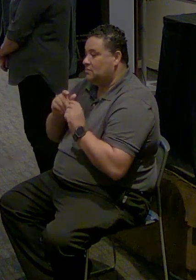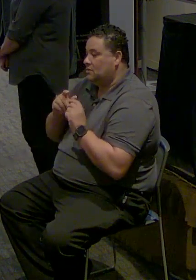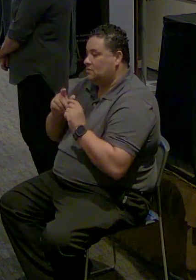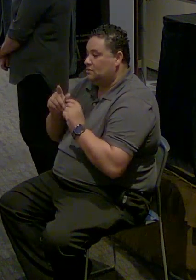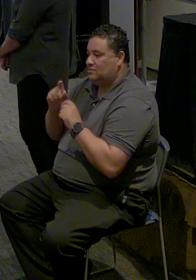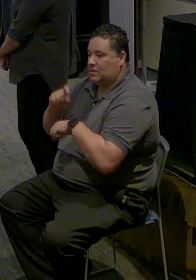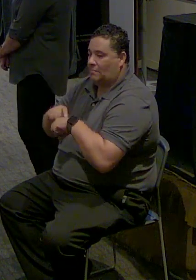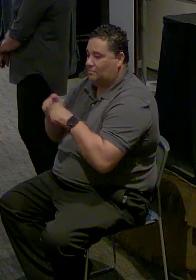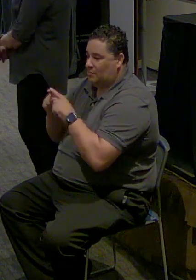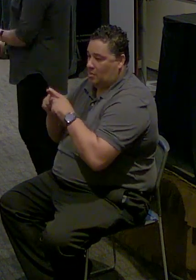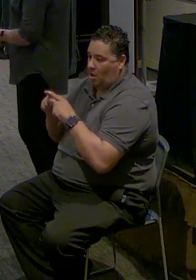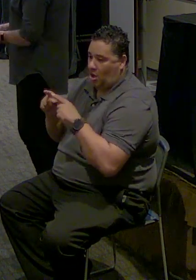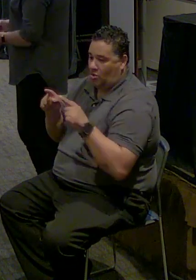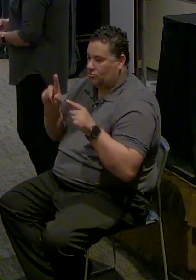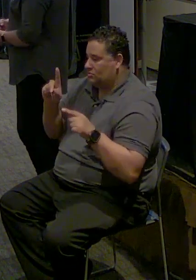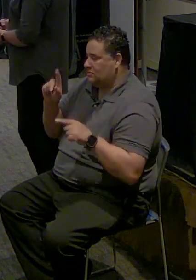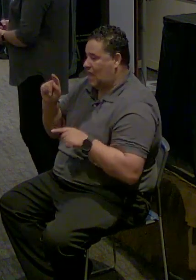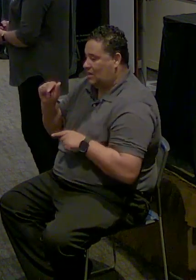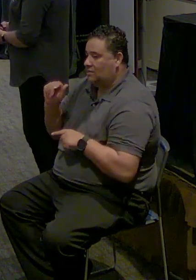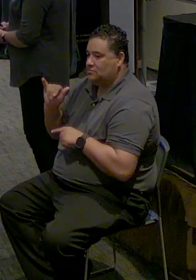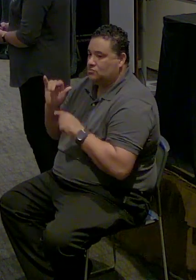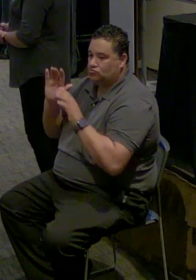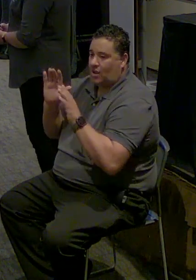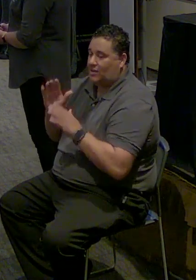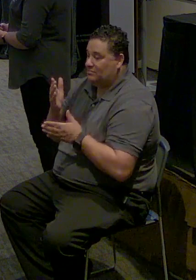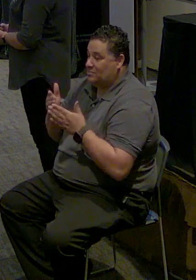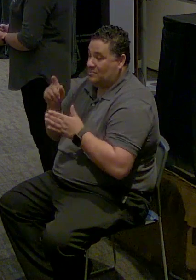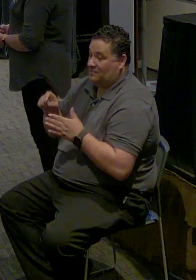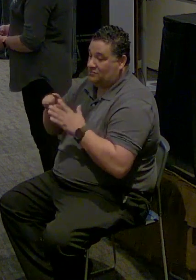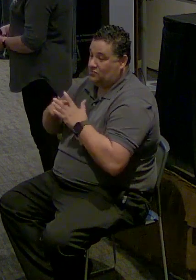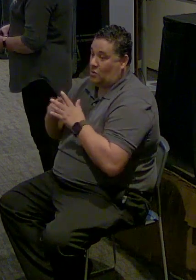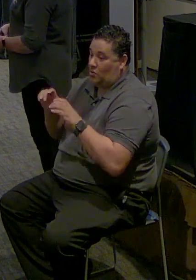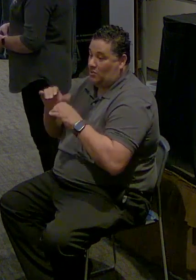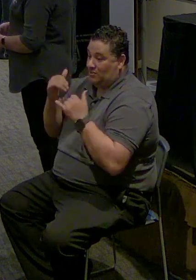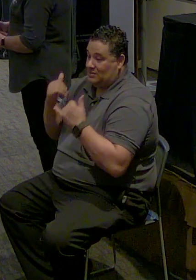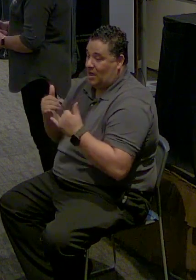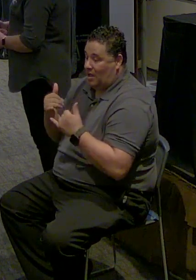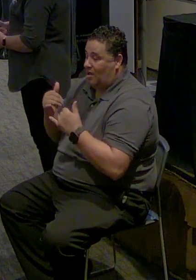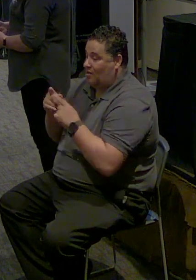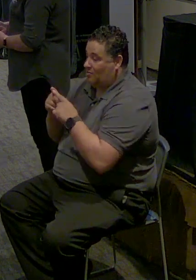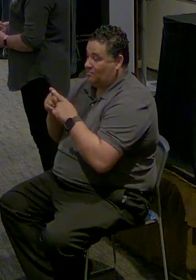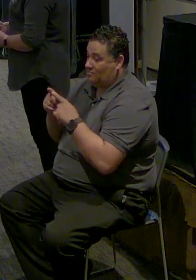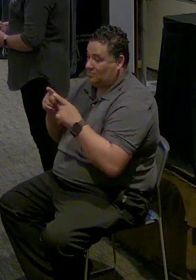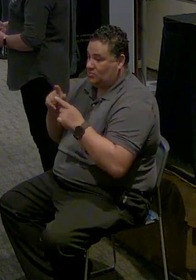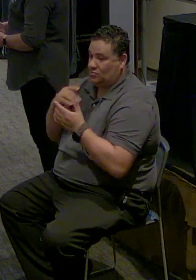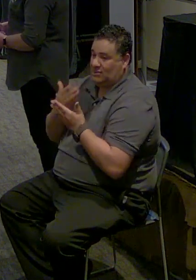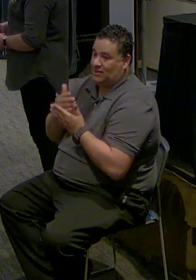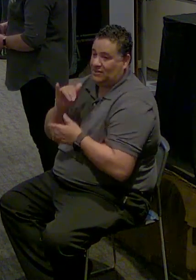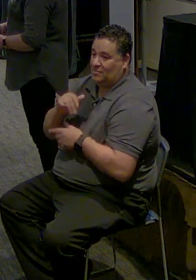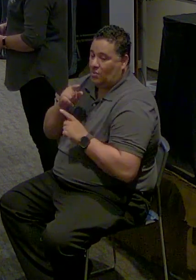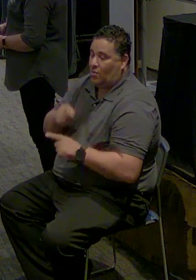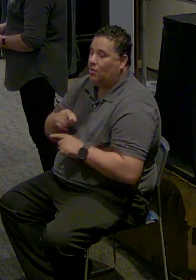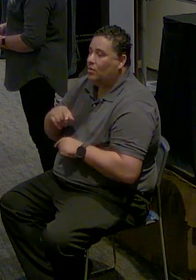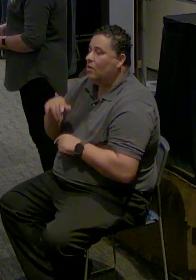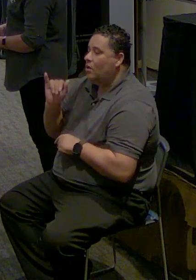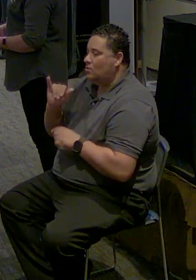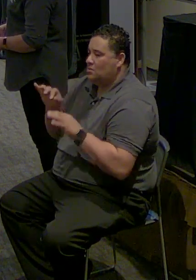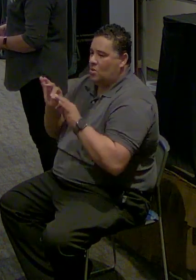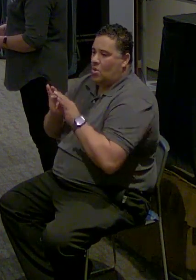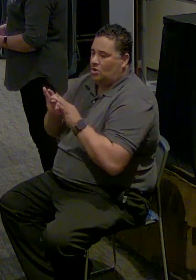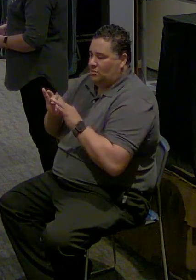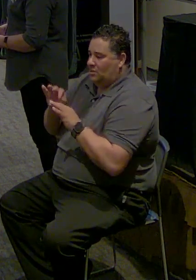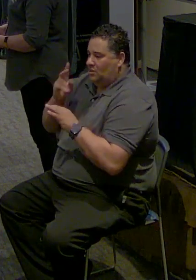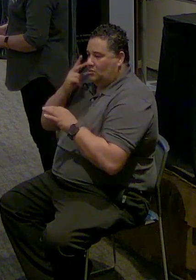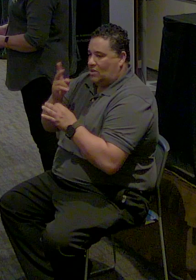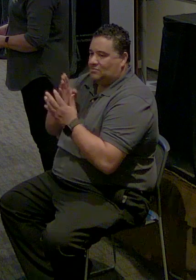it may be something that you have to start doing now to get to that point. We also think that it's important to be transparent, because